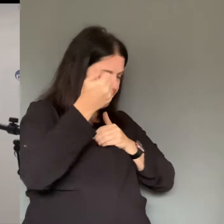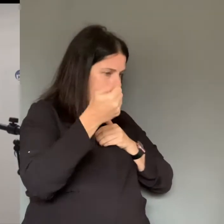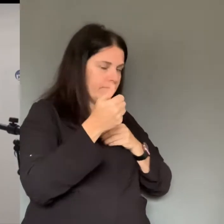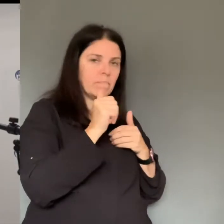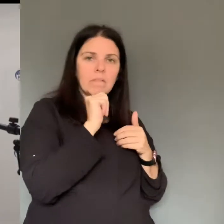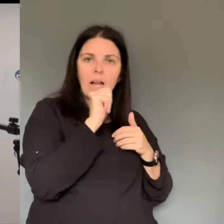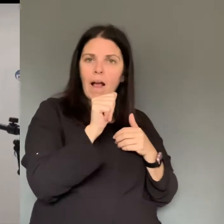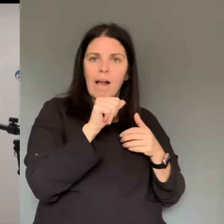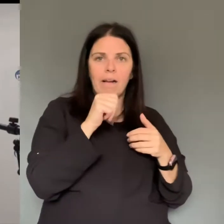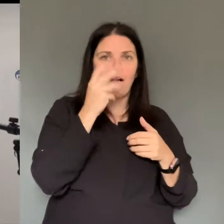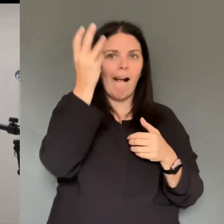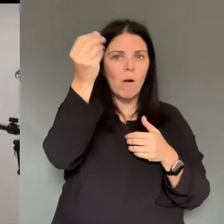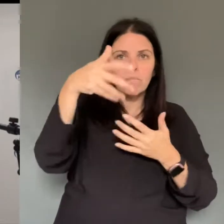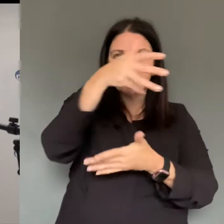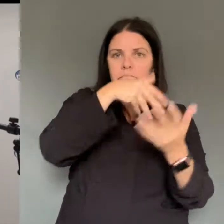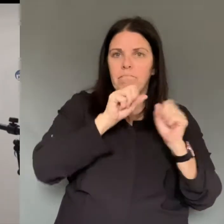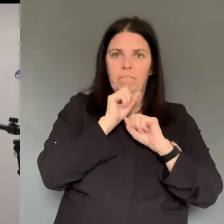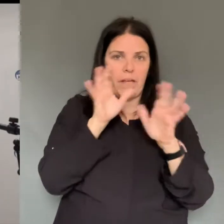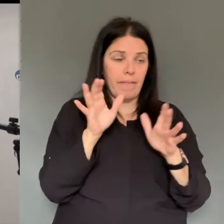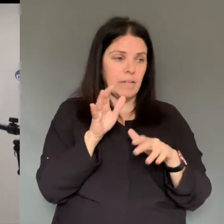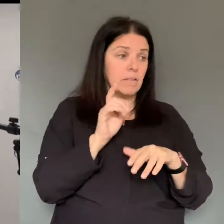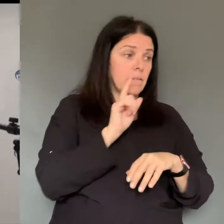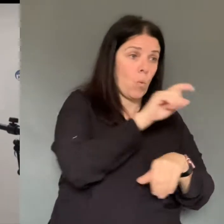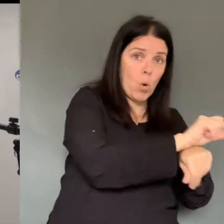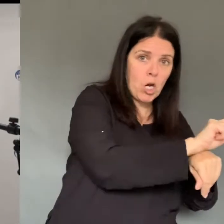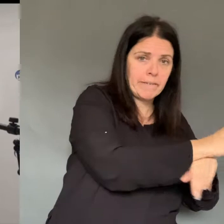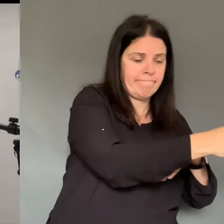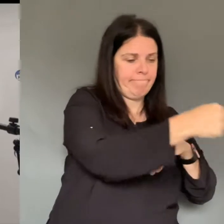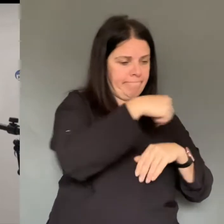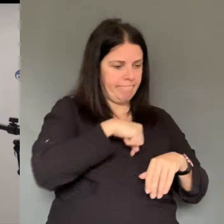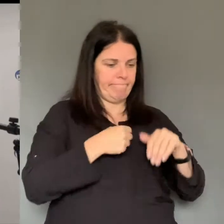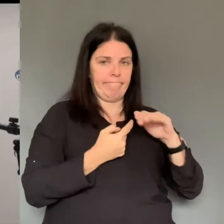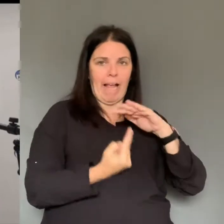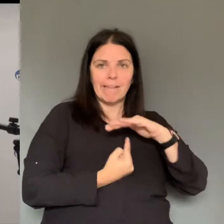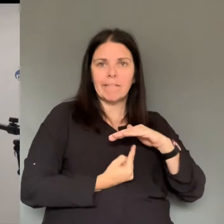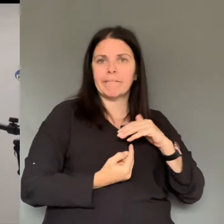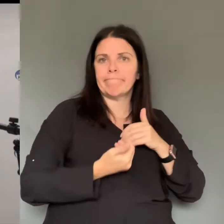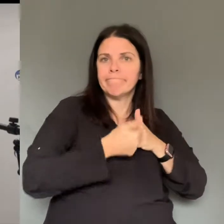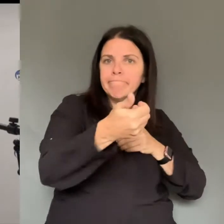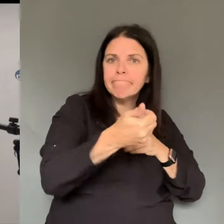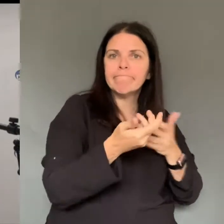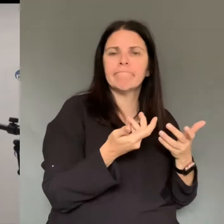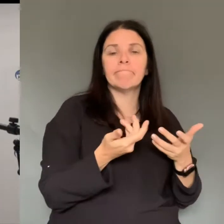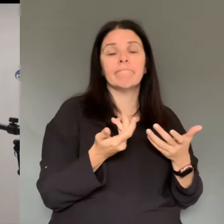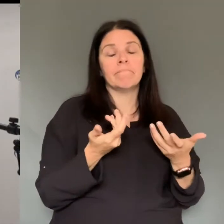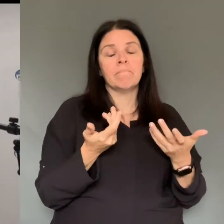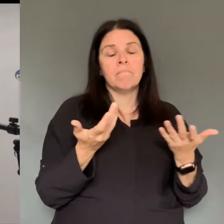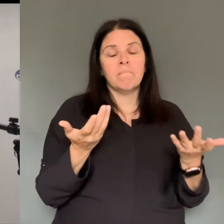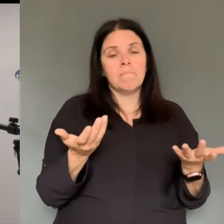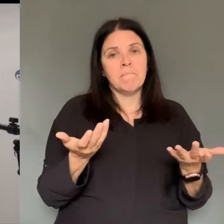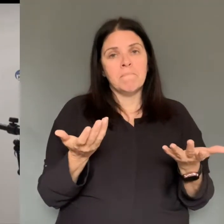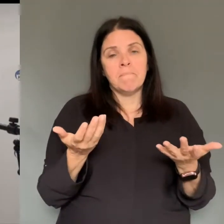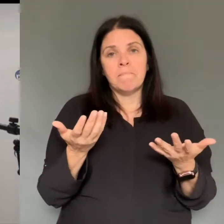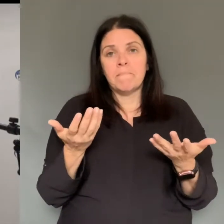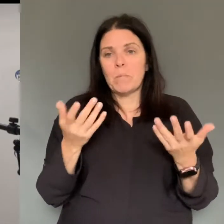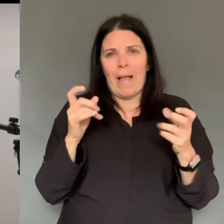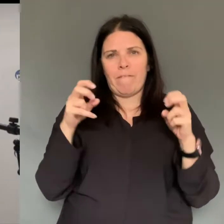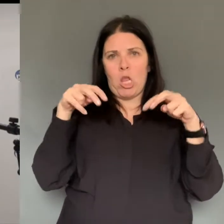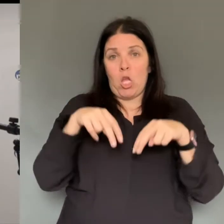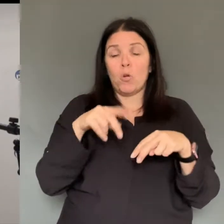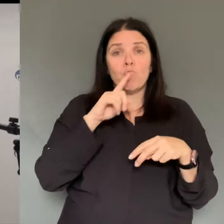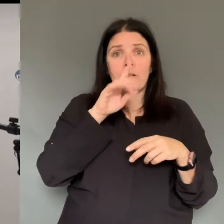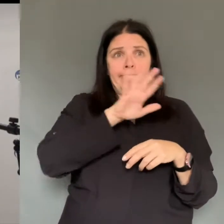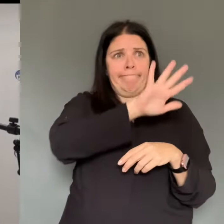we'll look at ways, creative ways to still get the human resources that we need to maintain our operations, but